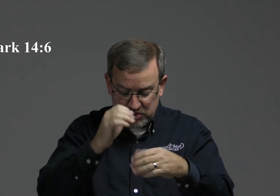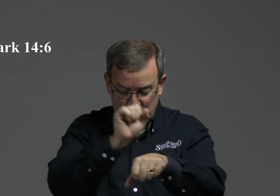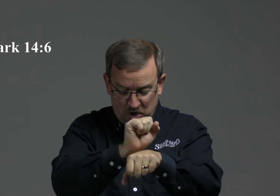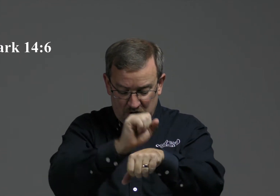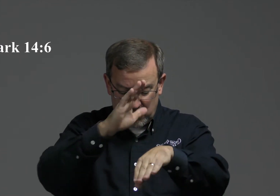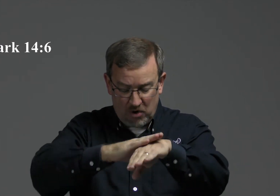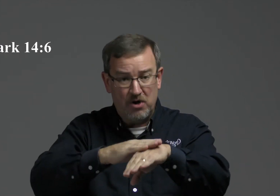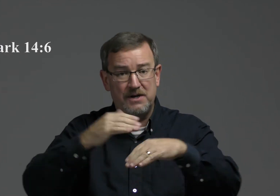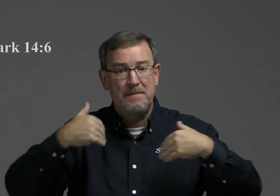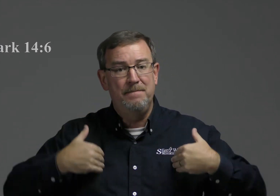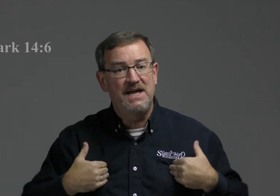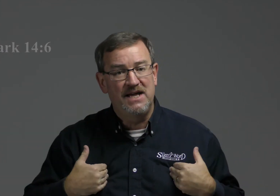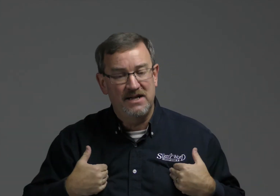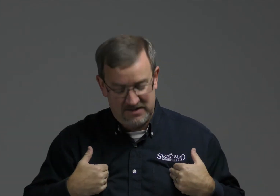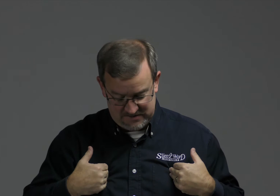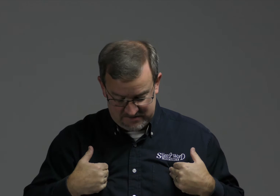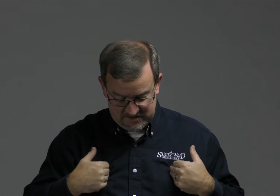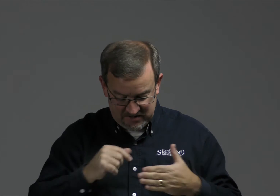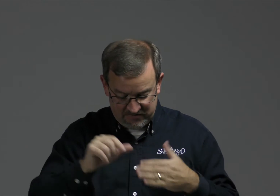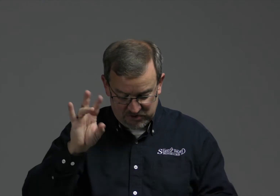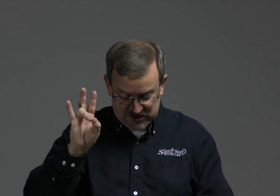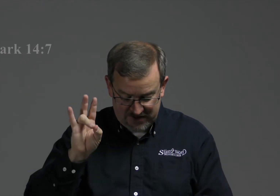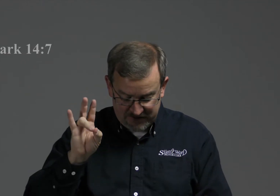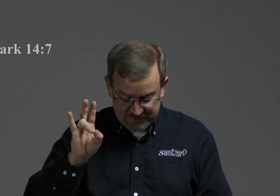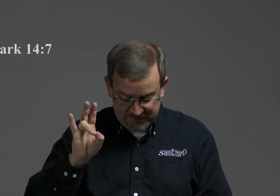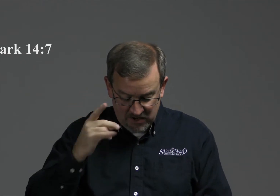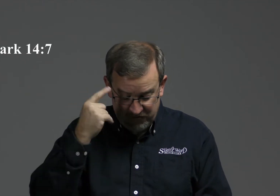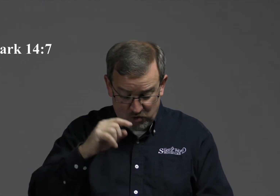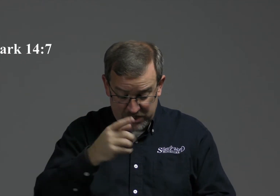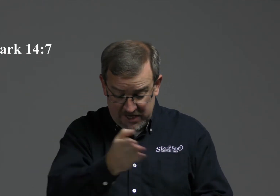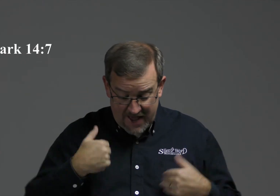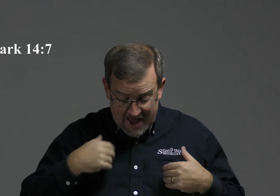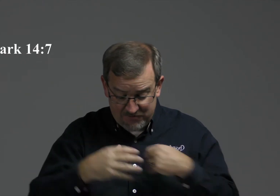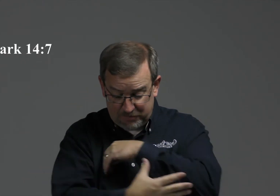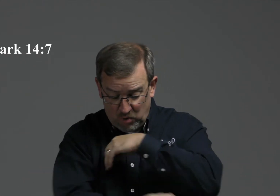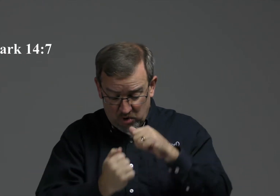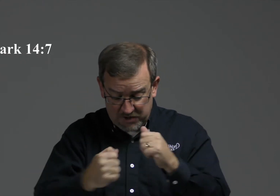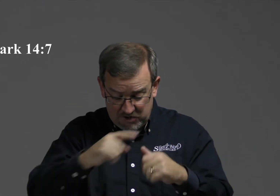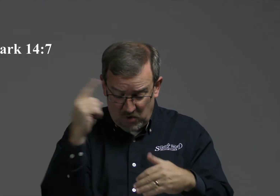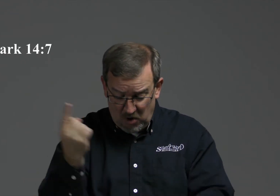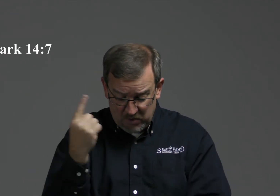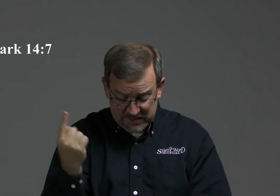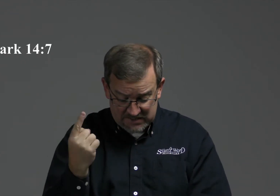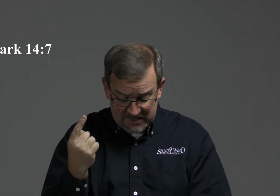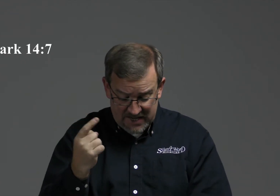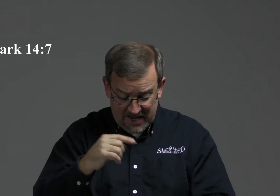good work on me. Verse 7. For ye have the poor with you always,